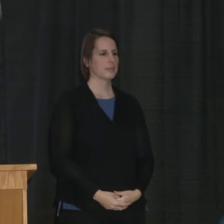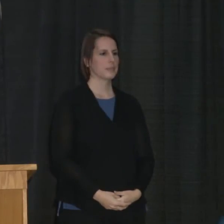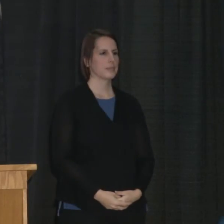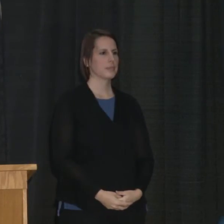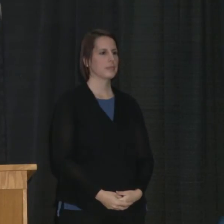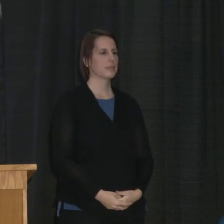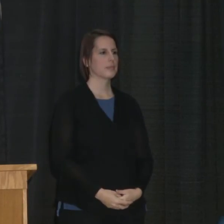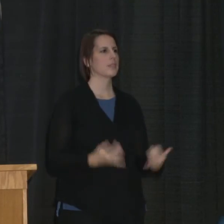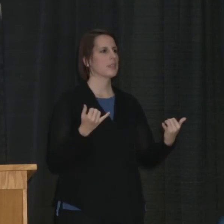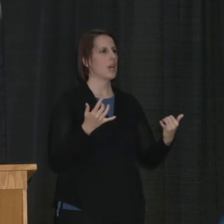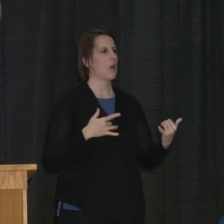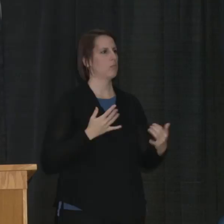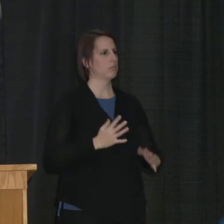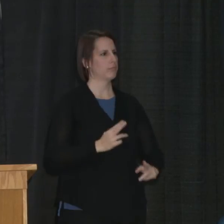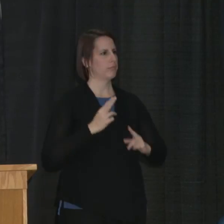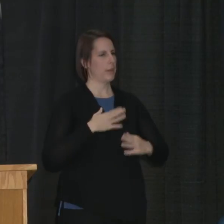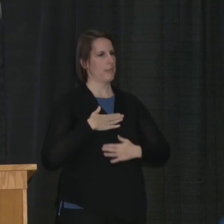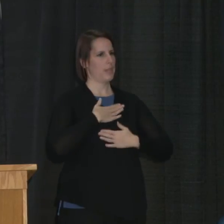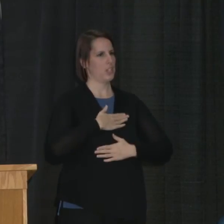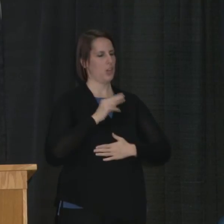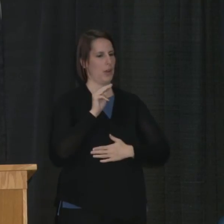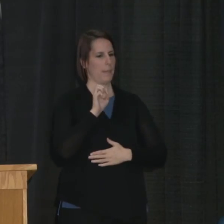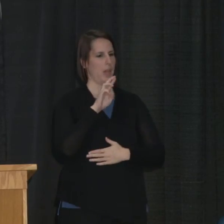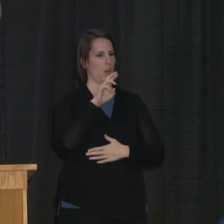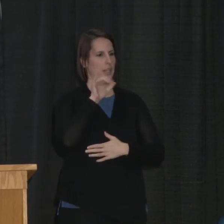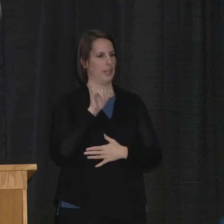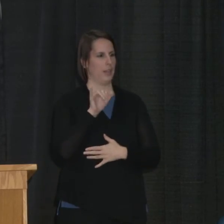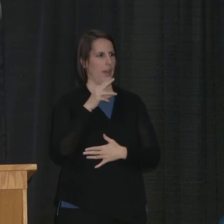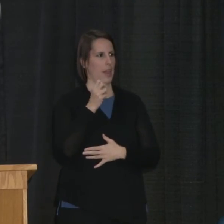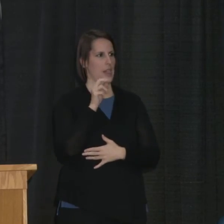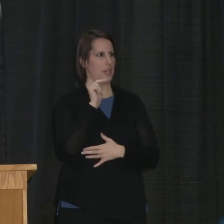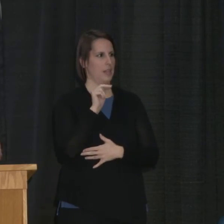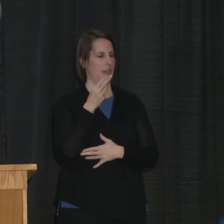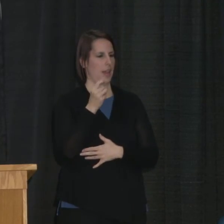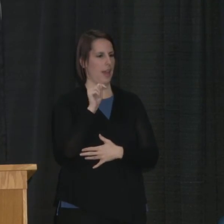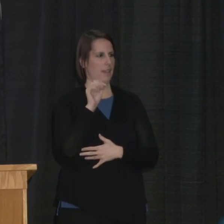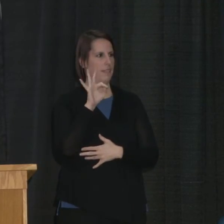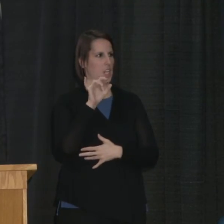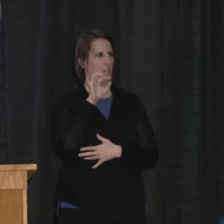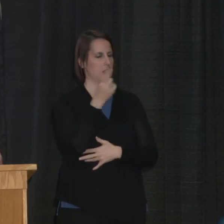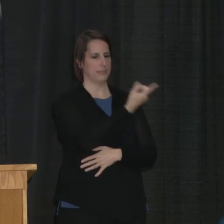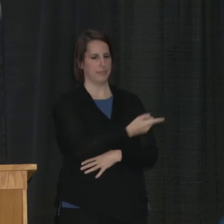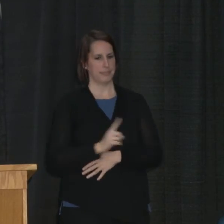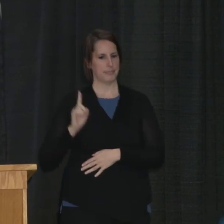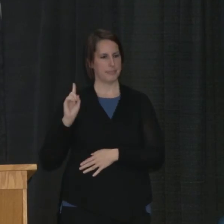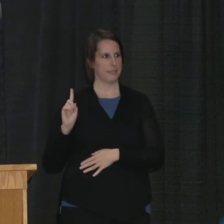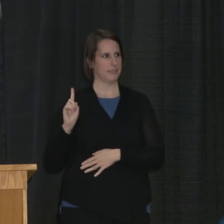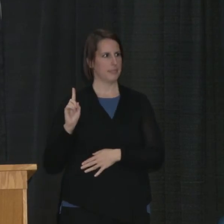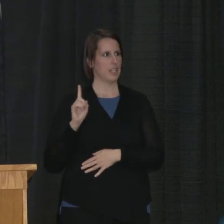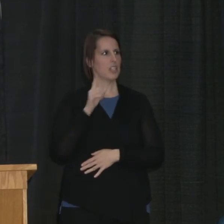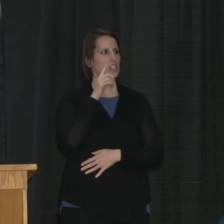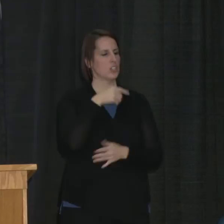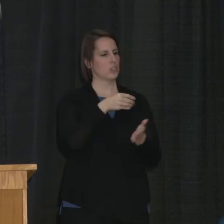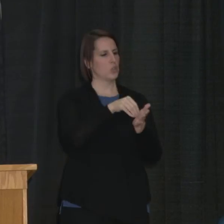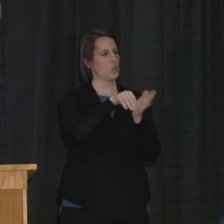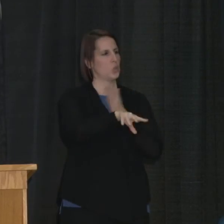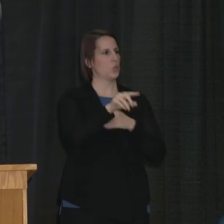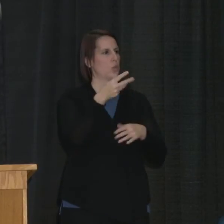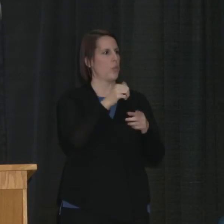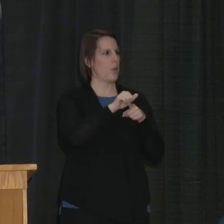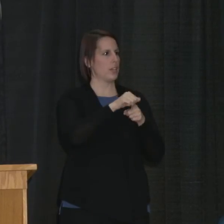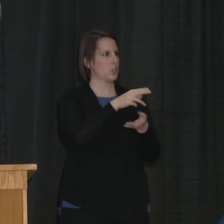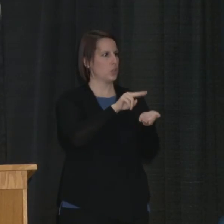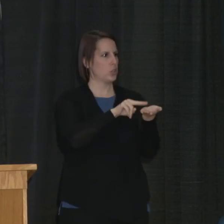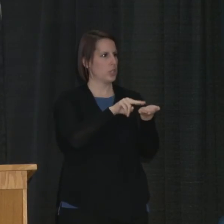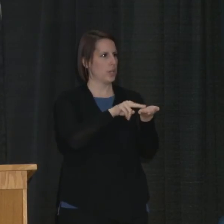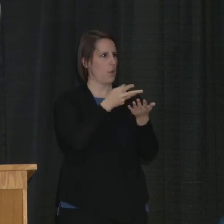It's now my pleasure to call upon Mary Helen Hatfield to come forward. She's graduating from our practical nursing program to come forward